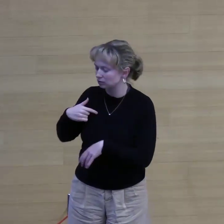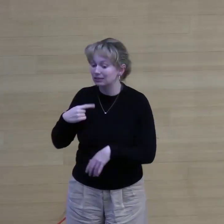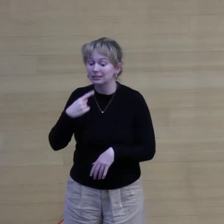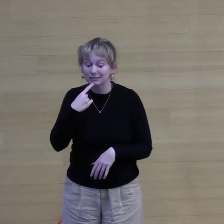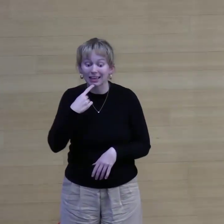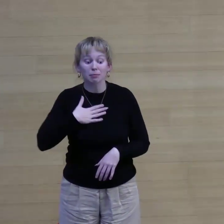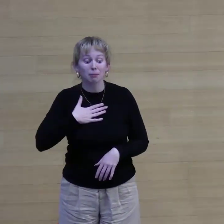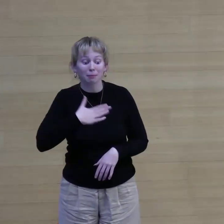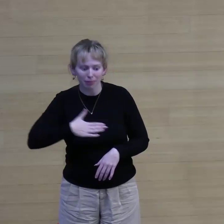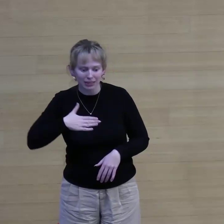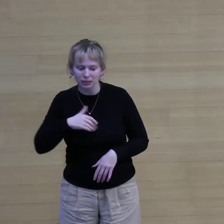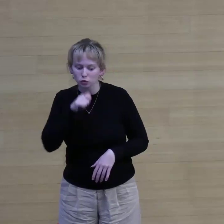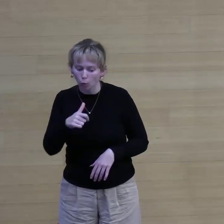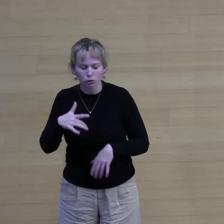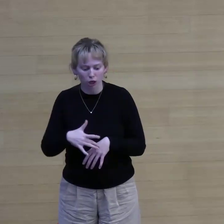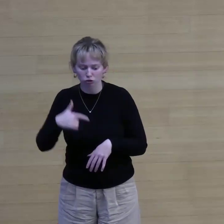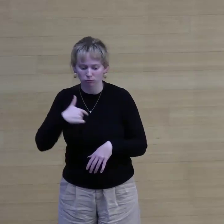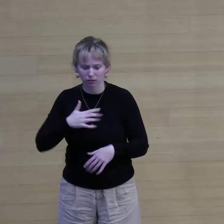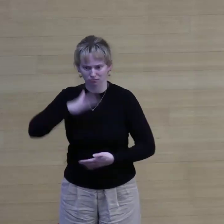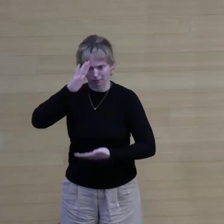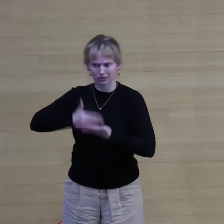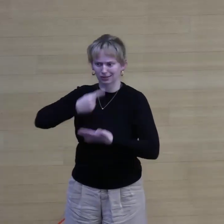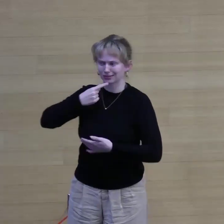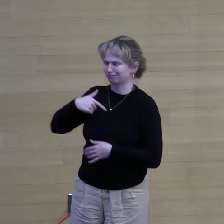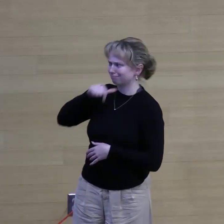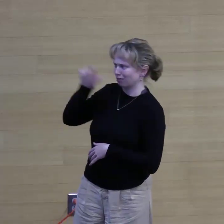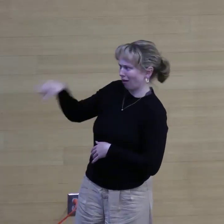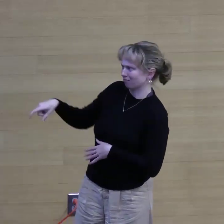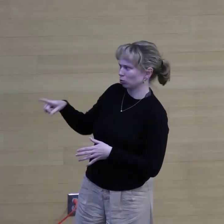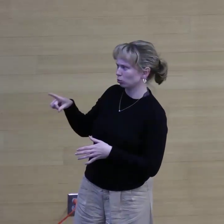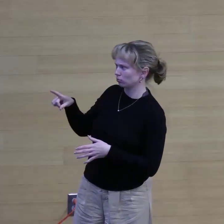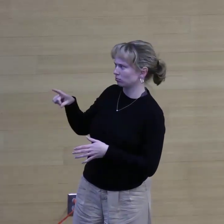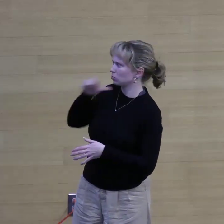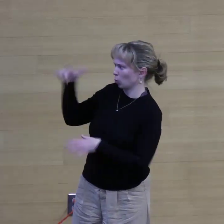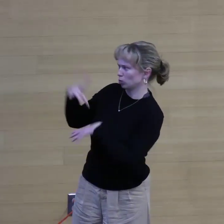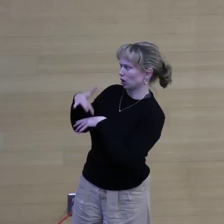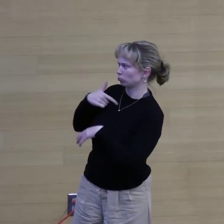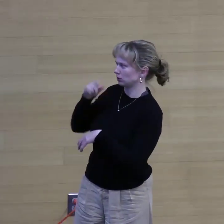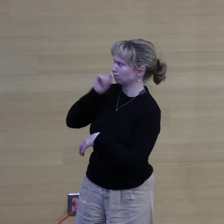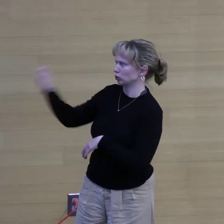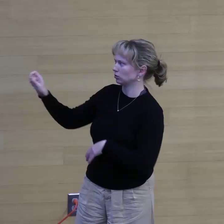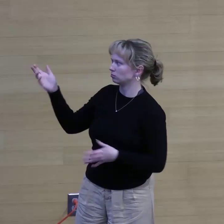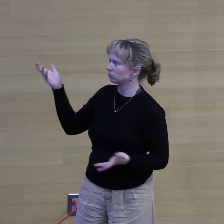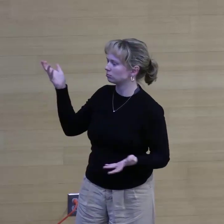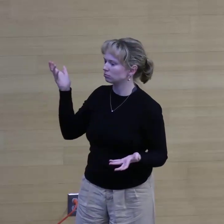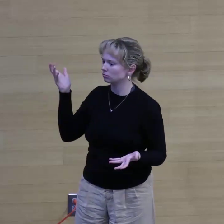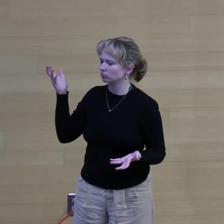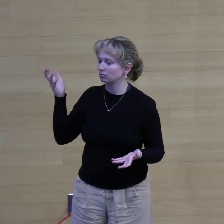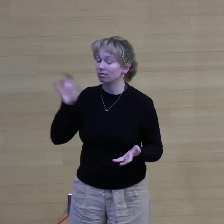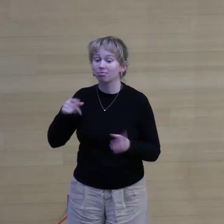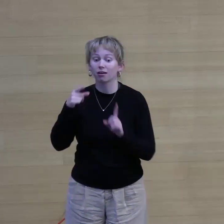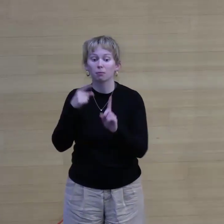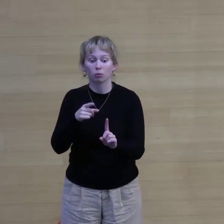please don't touch me. And my son turned around and said, I shouldn't have to say, please, you shouldn't be touching me. At that point,